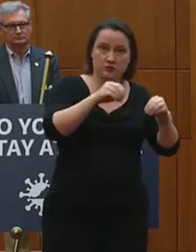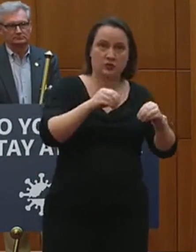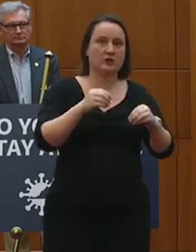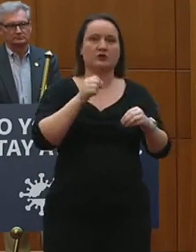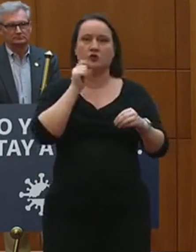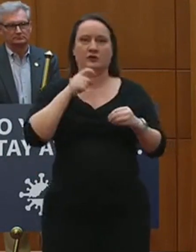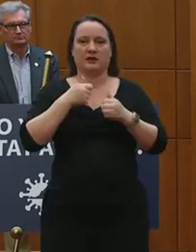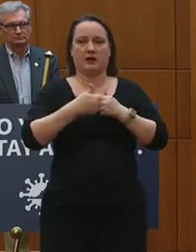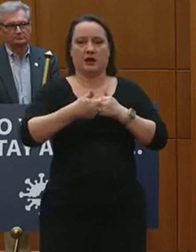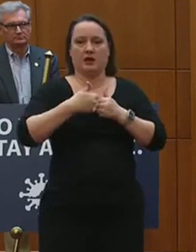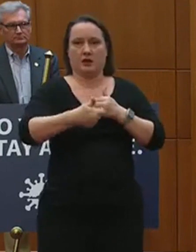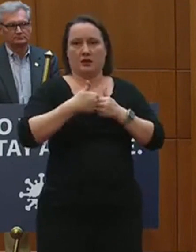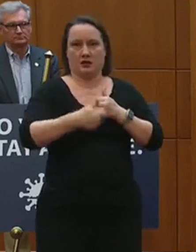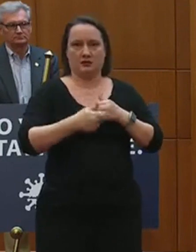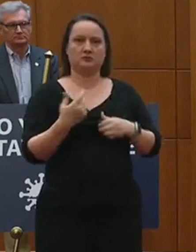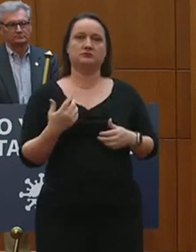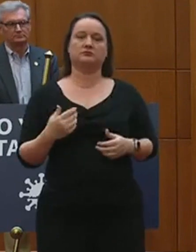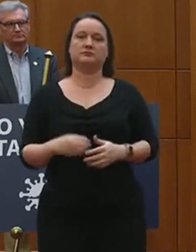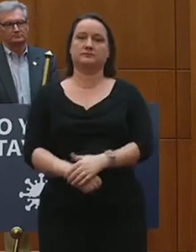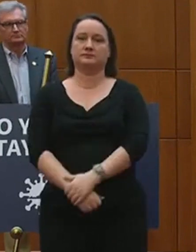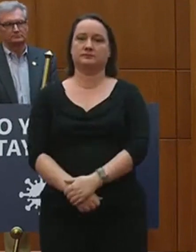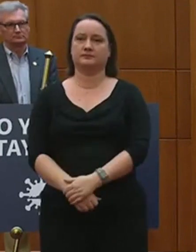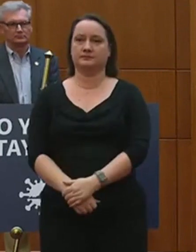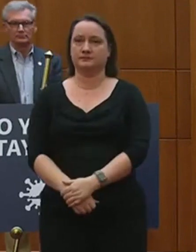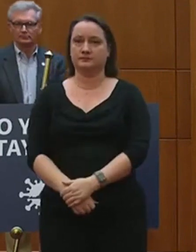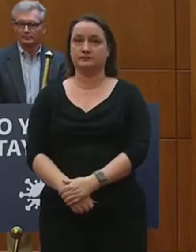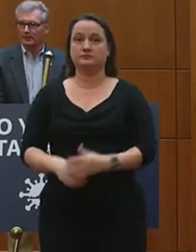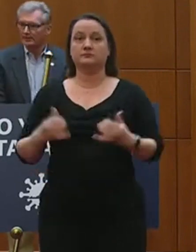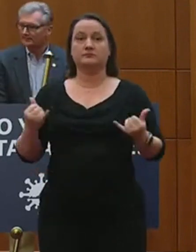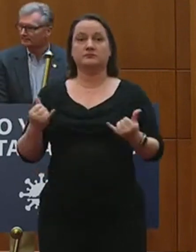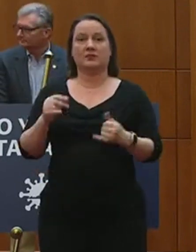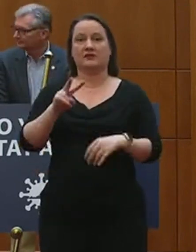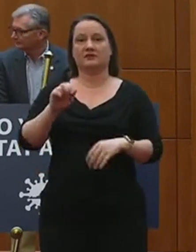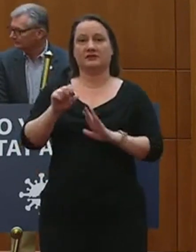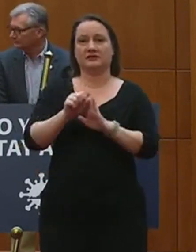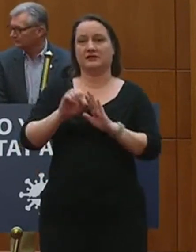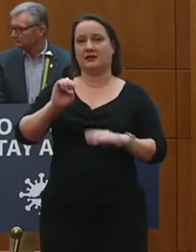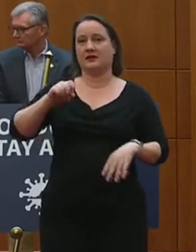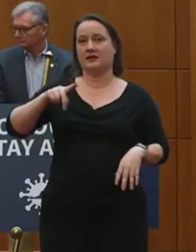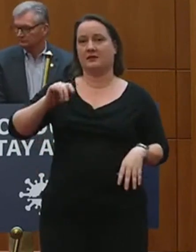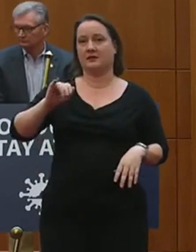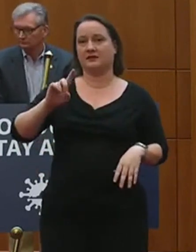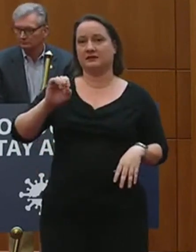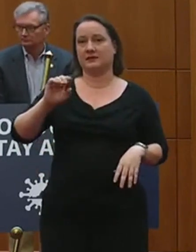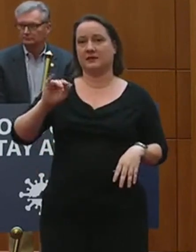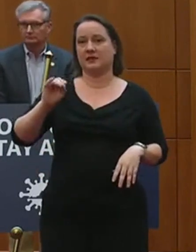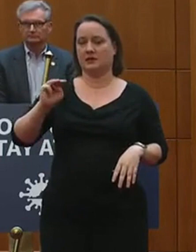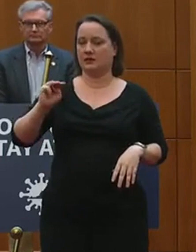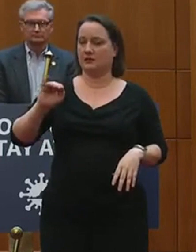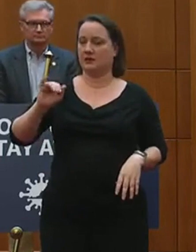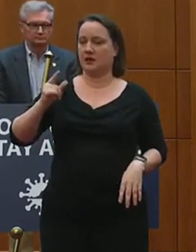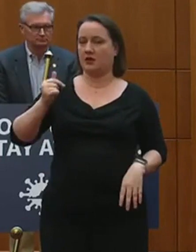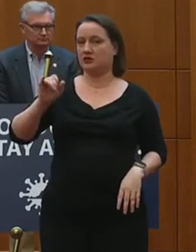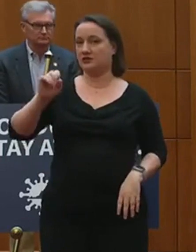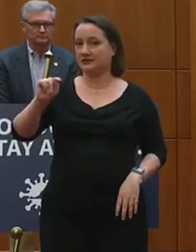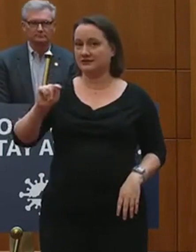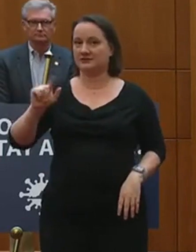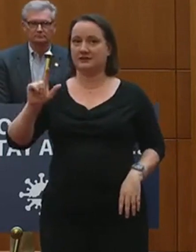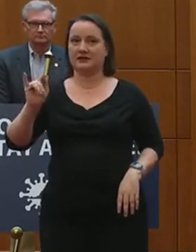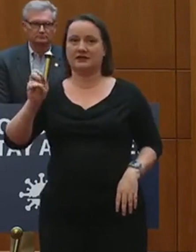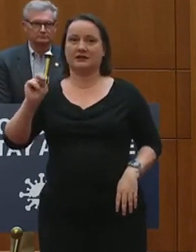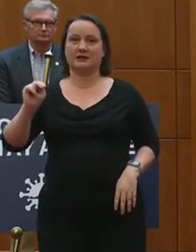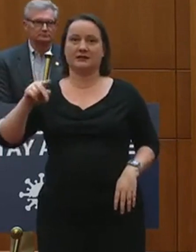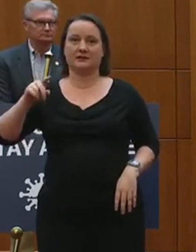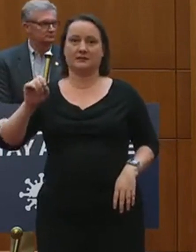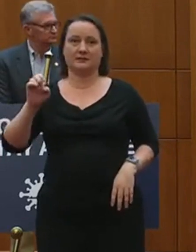the grocery store. Now I'd like Virginia State epidemiologist Dr. Lillian Peek to provide us an update on our numbers